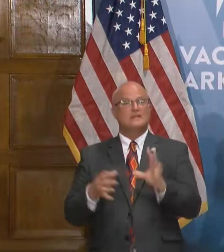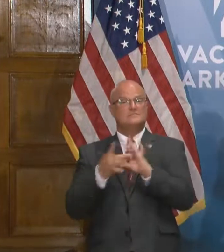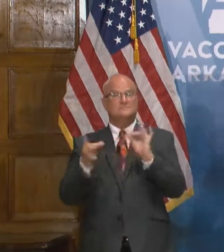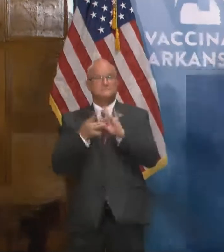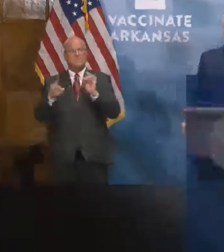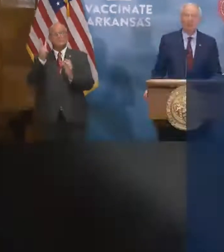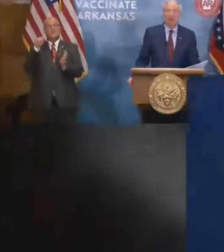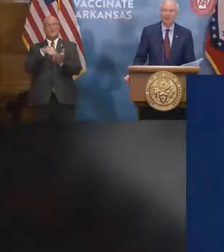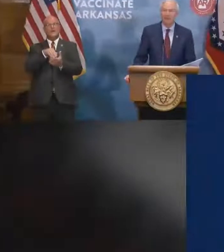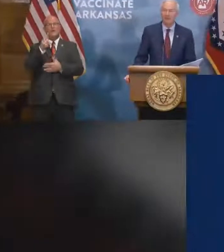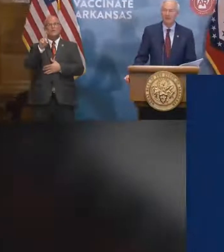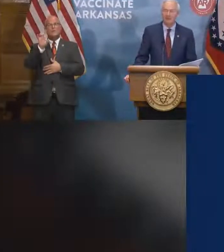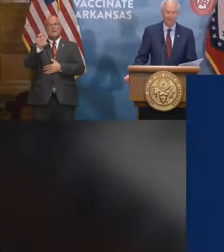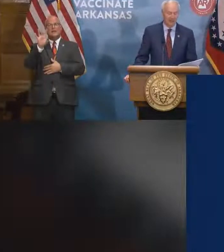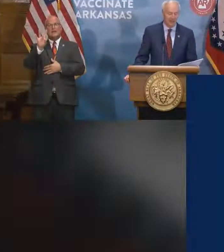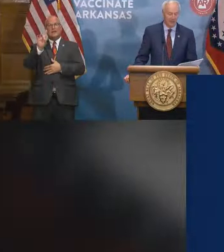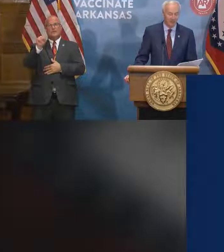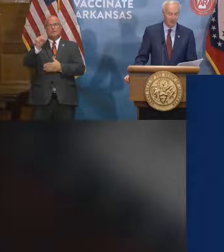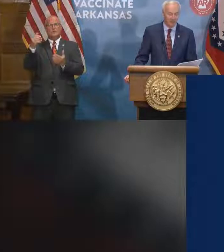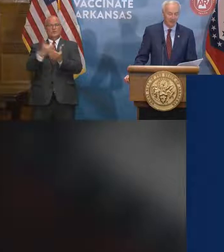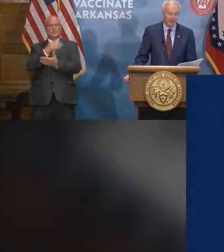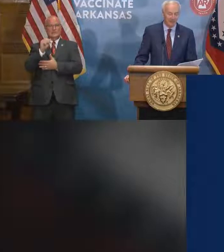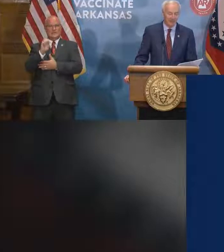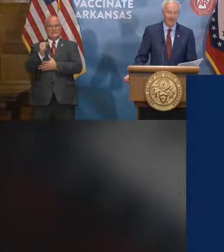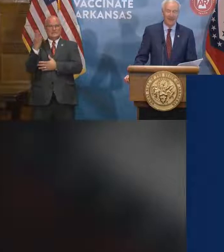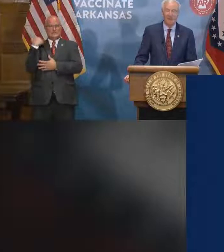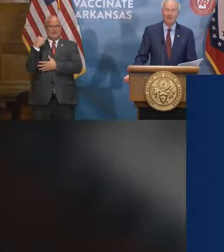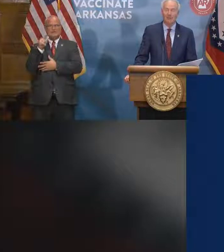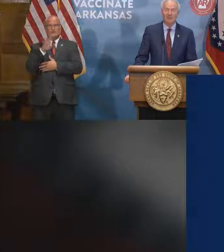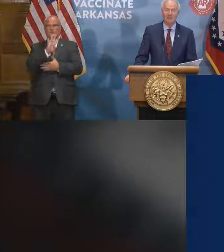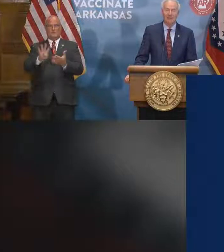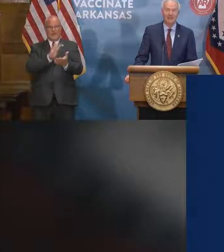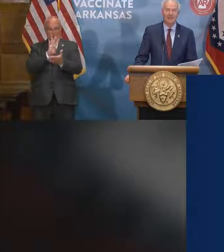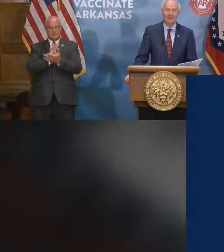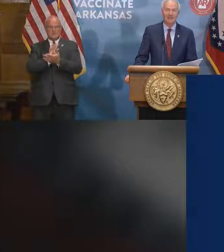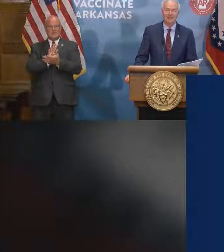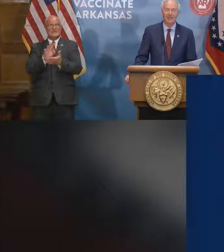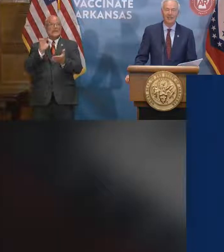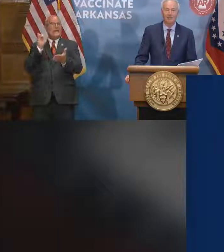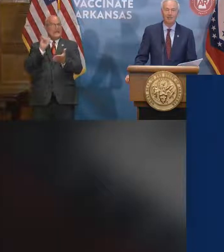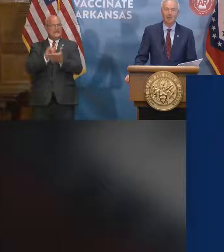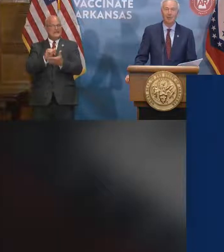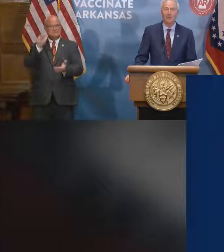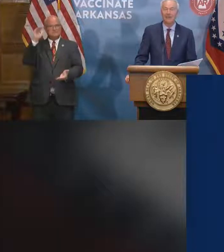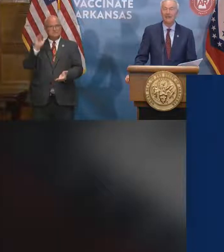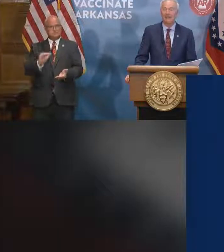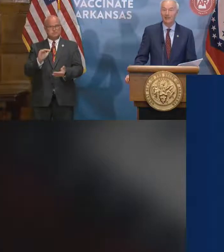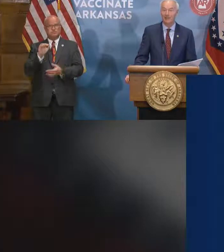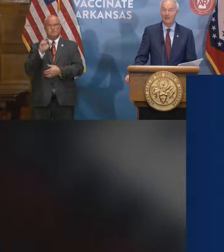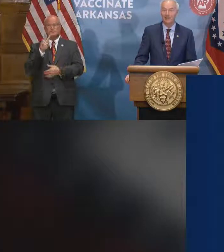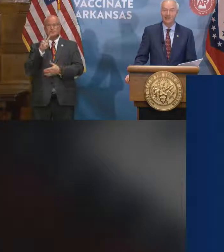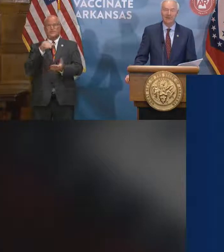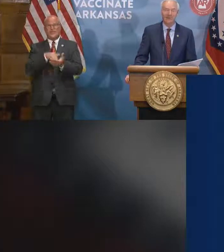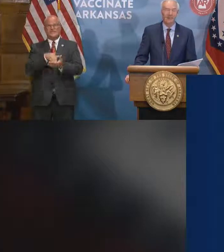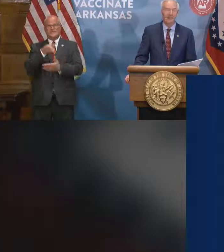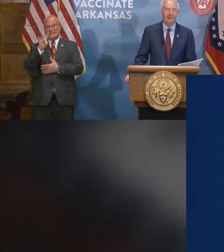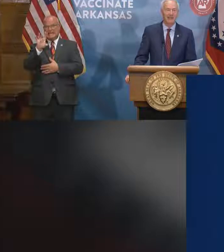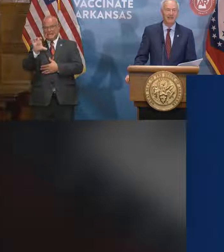have 2,181 new cases over the last 24 hours. That is down from